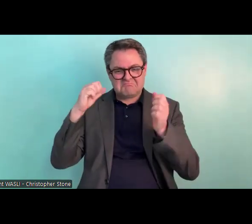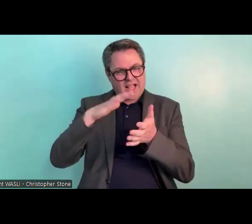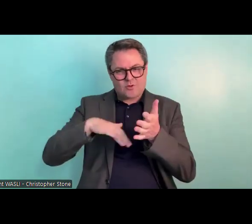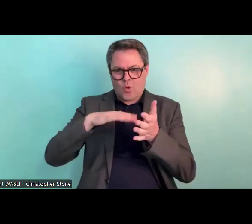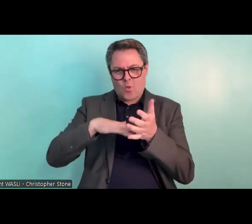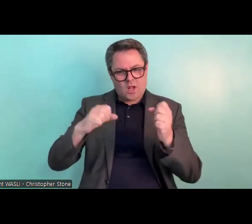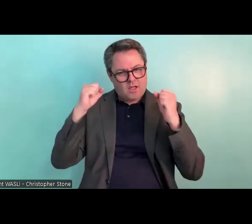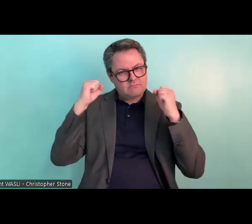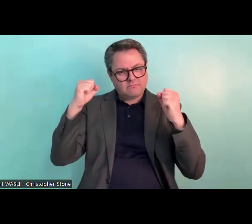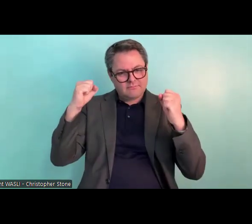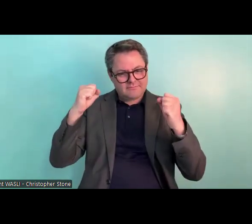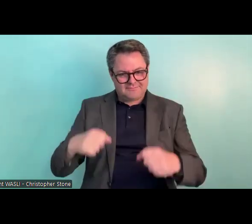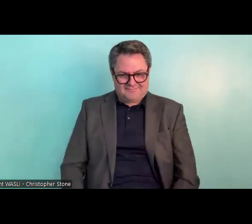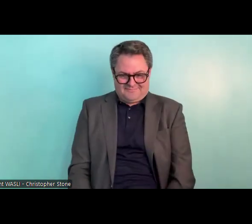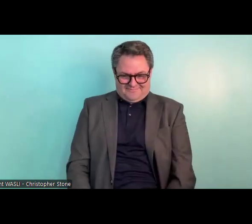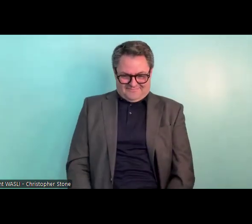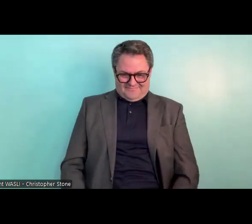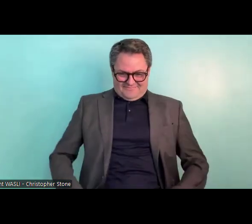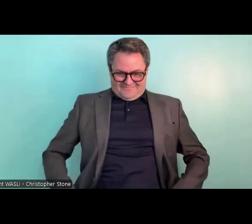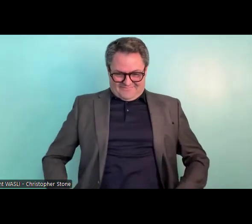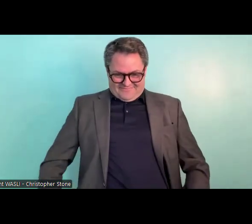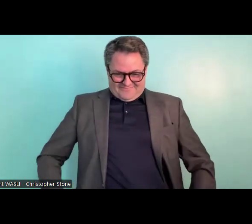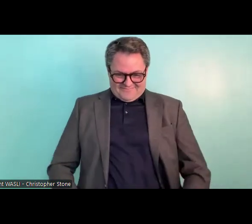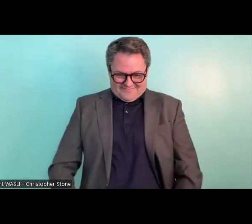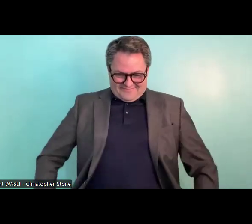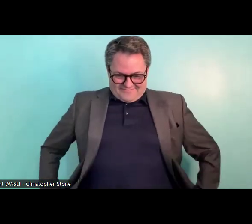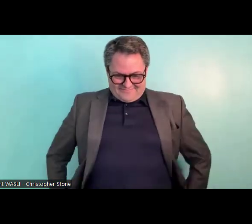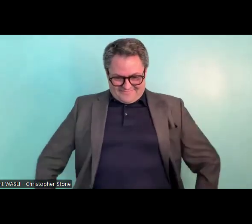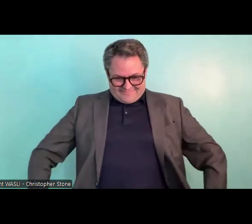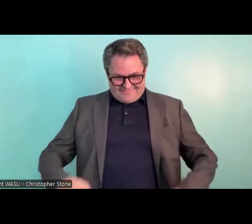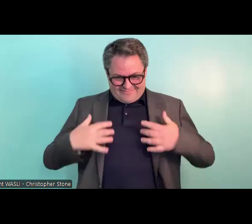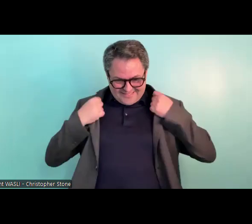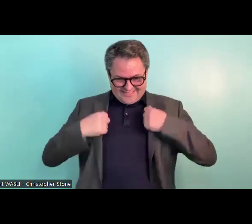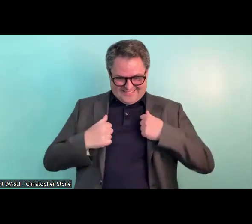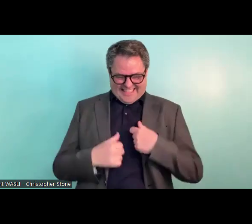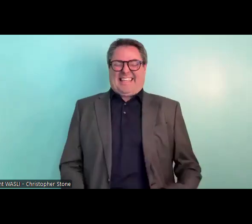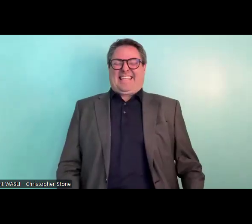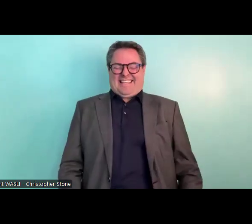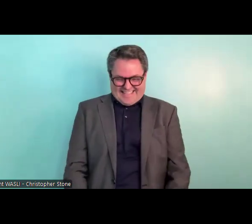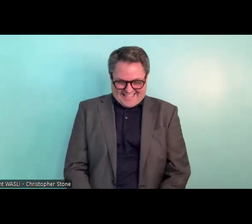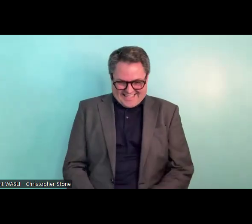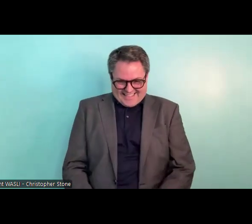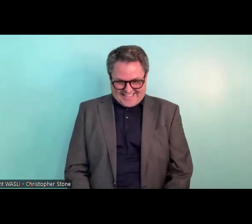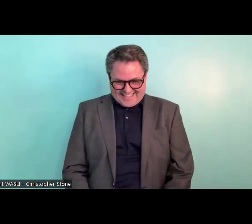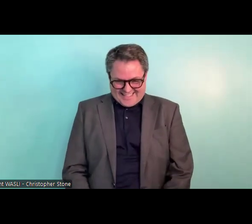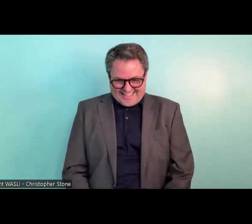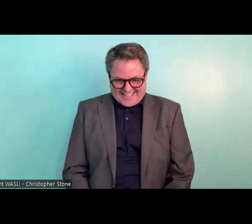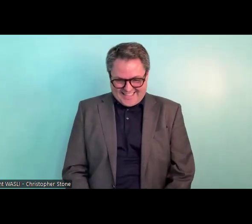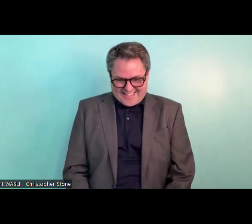correct? But come on, Catalonia, absolutely leading this in terms of